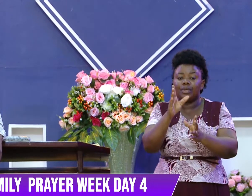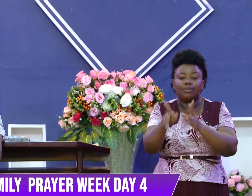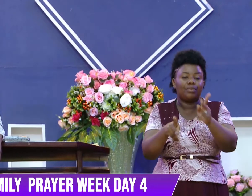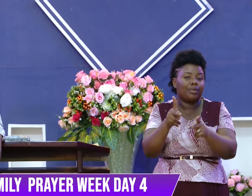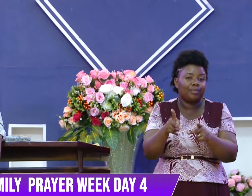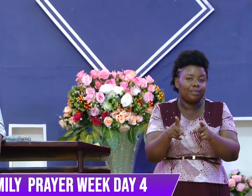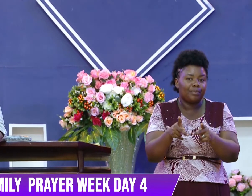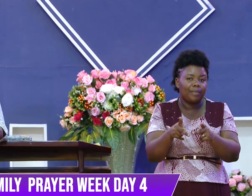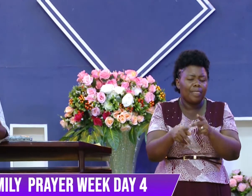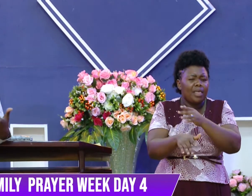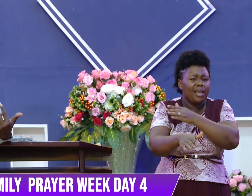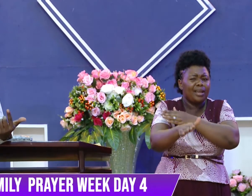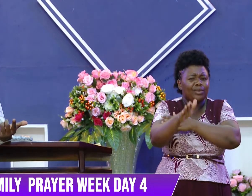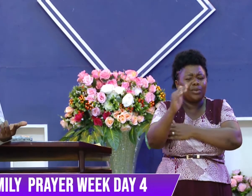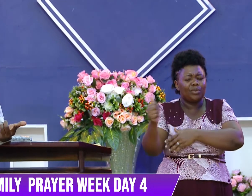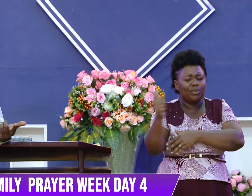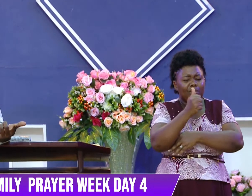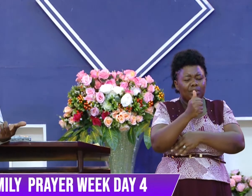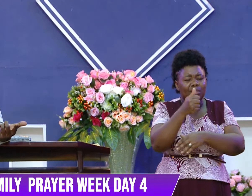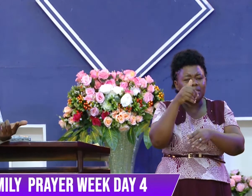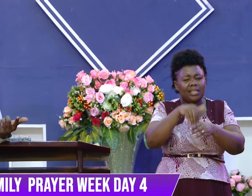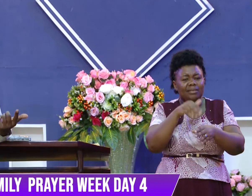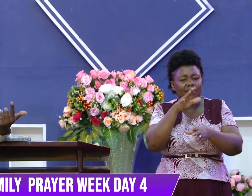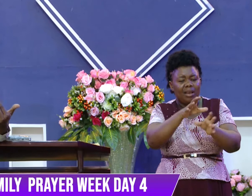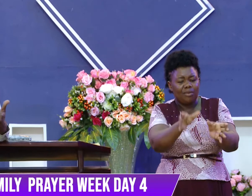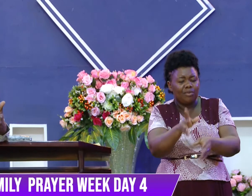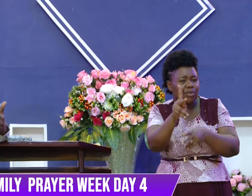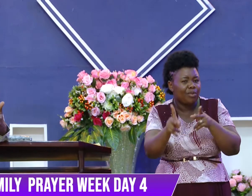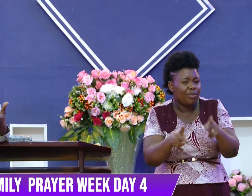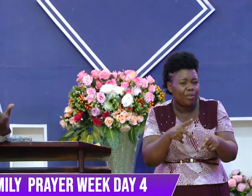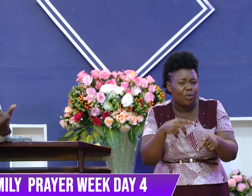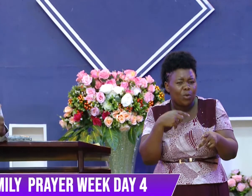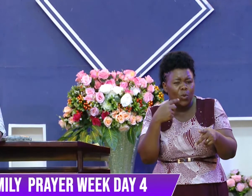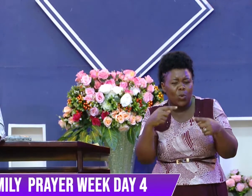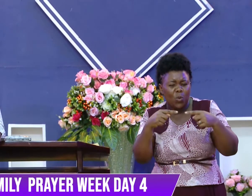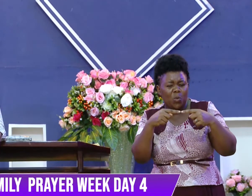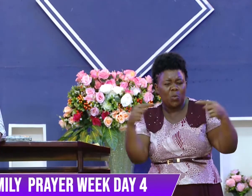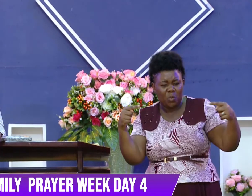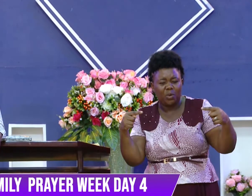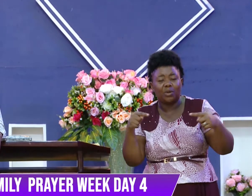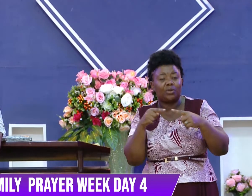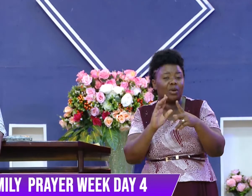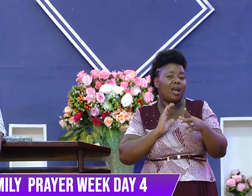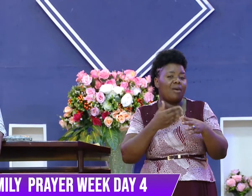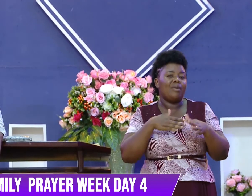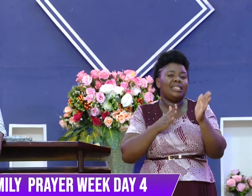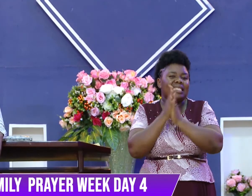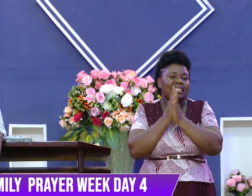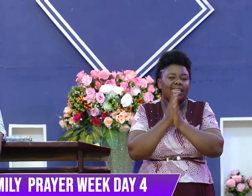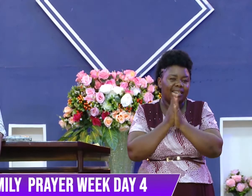Amidst people. And God places us amidst people. People who are contrary to